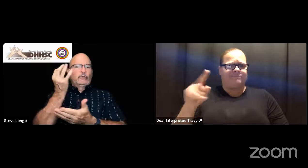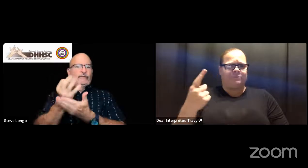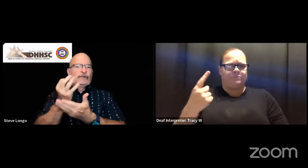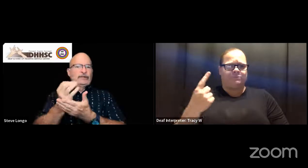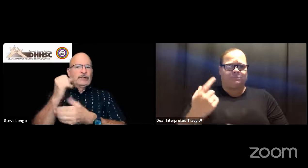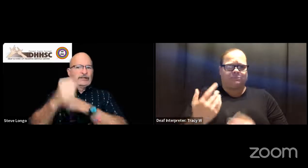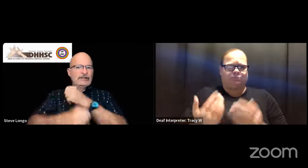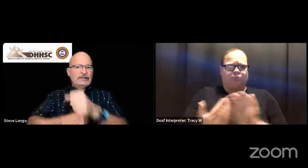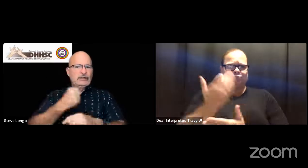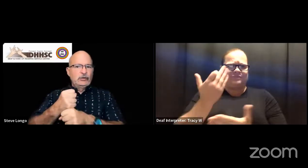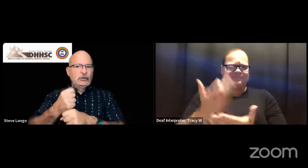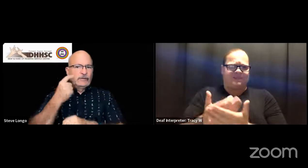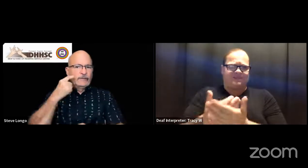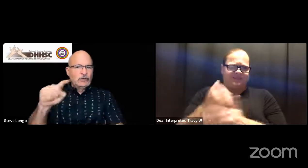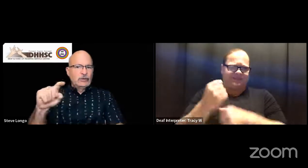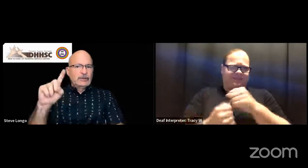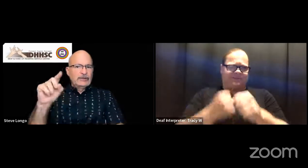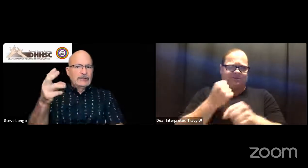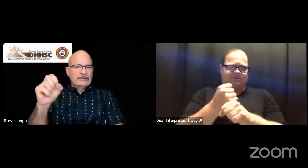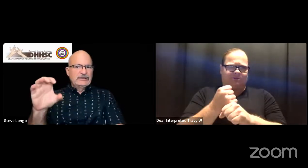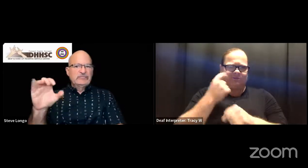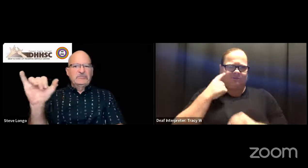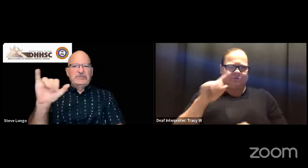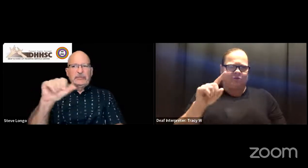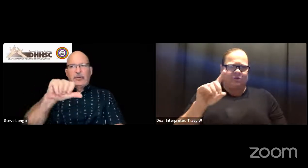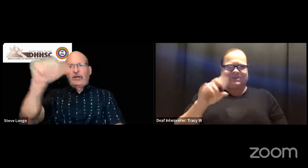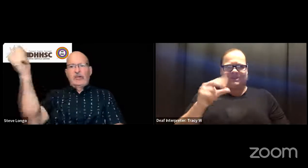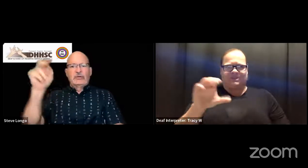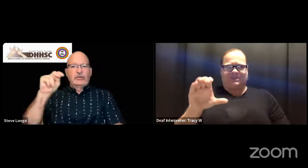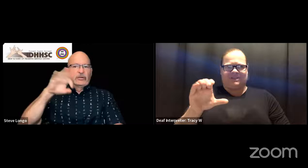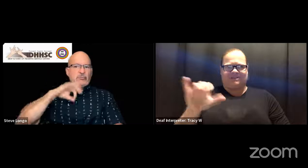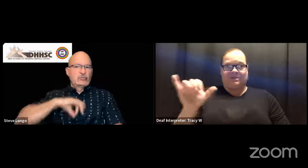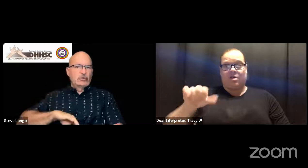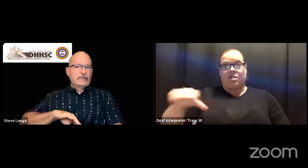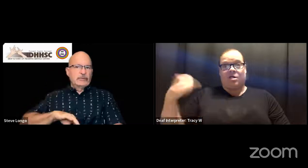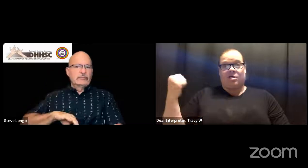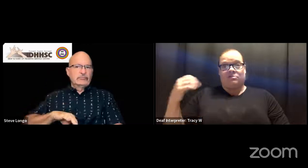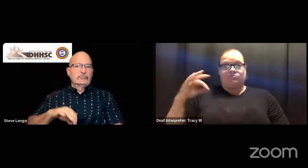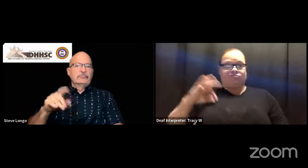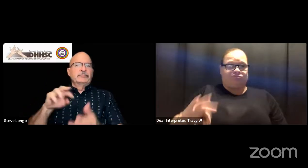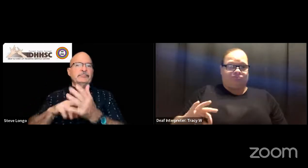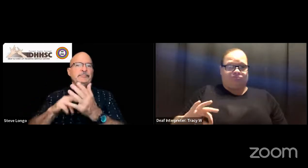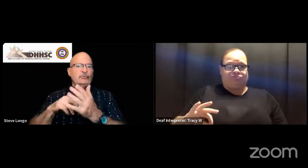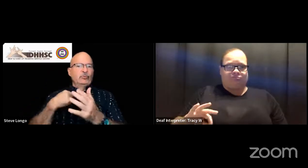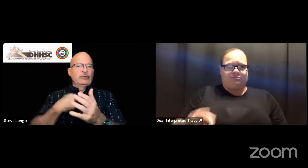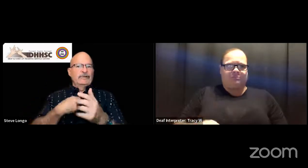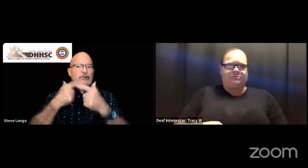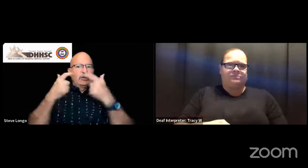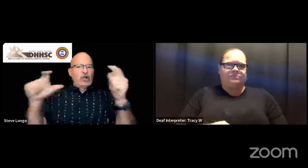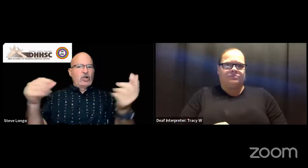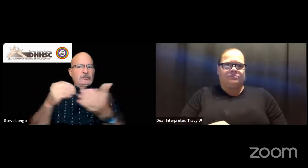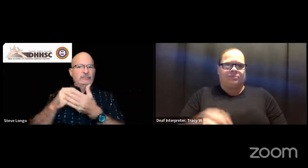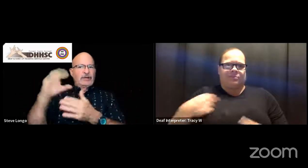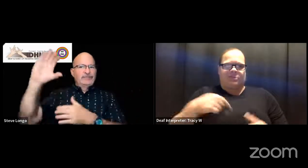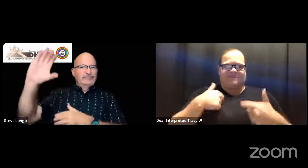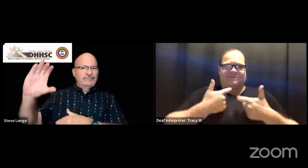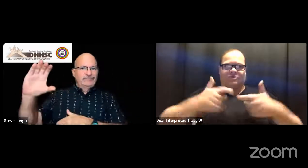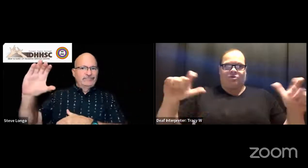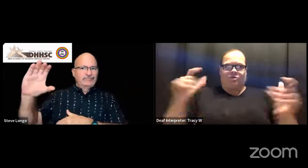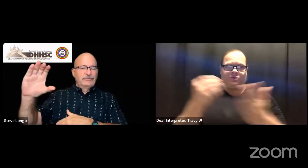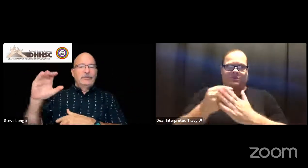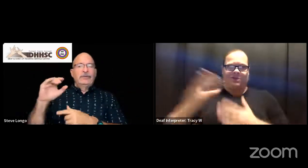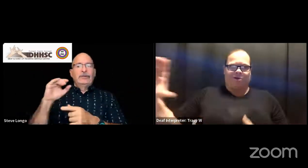you'll remember, July 1st is the beginning of our new fiscal year for DHHSCs, very similar to other